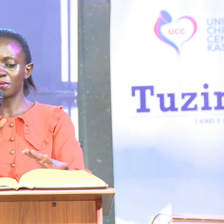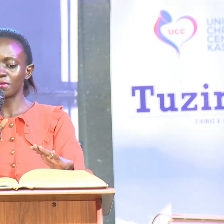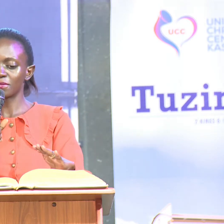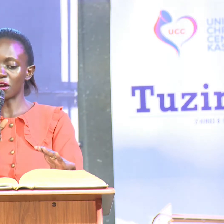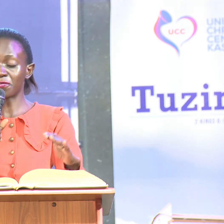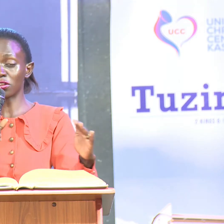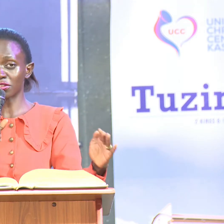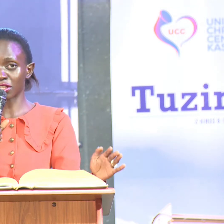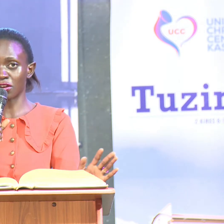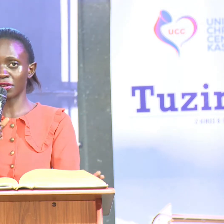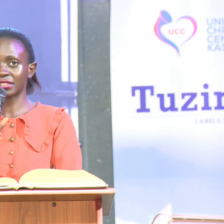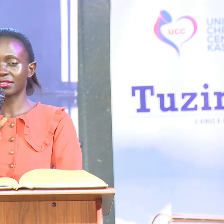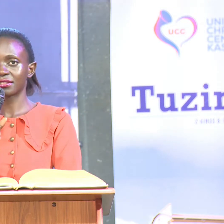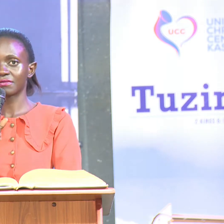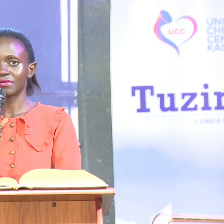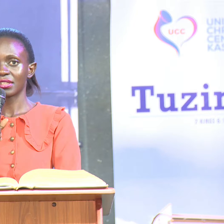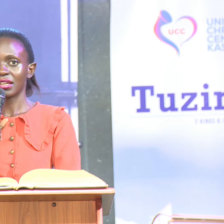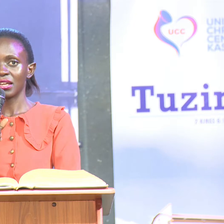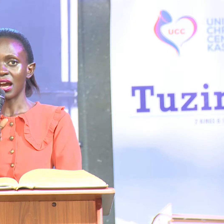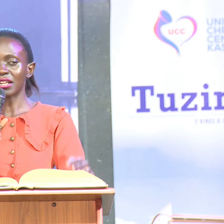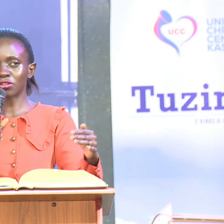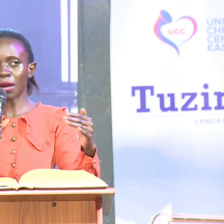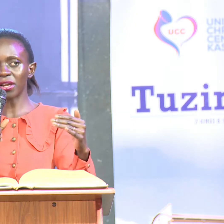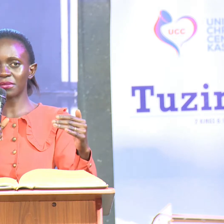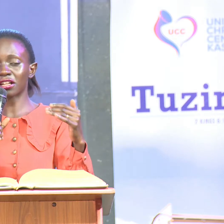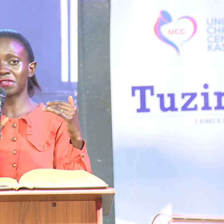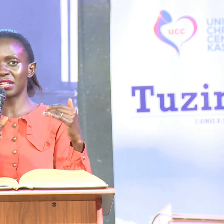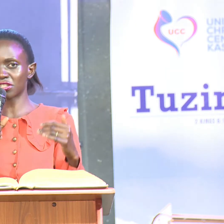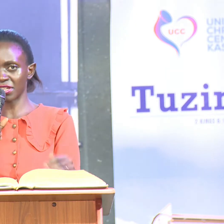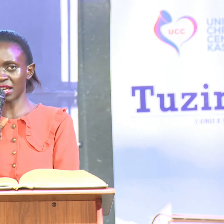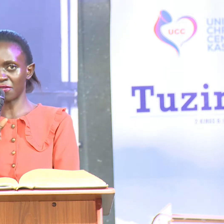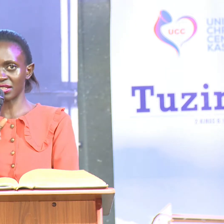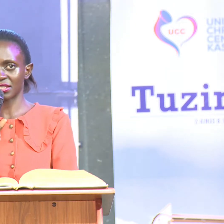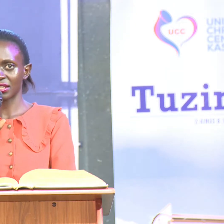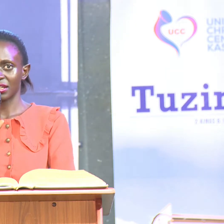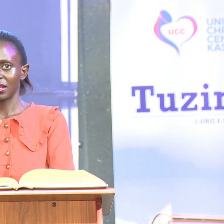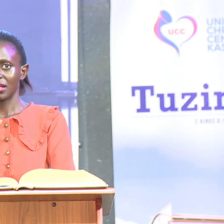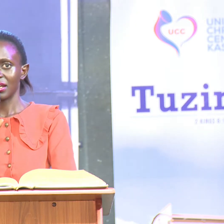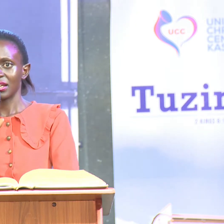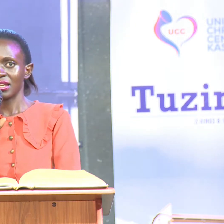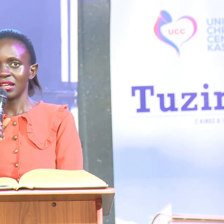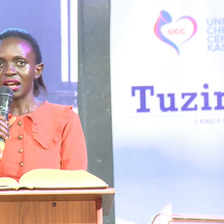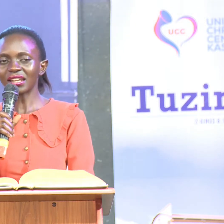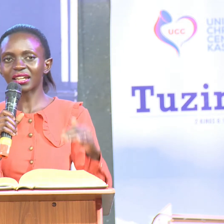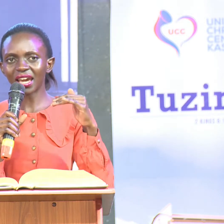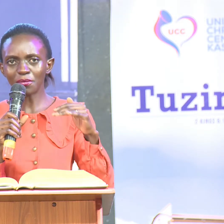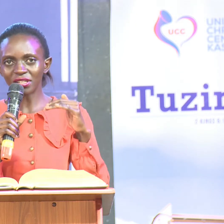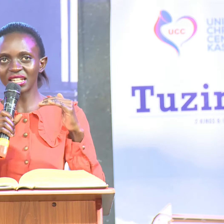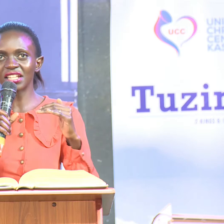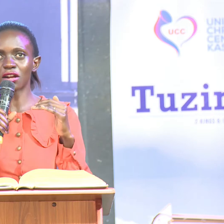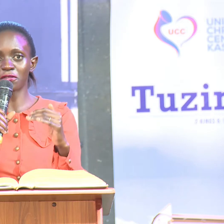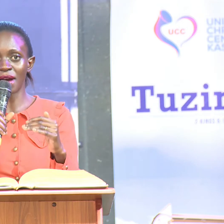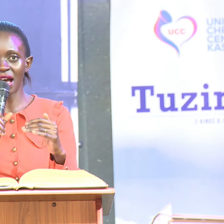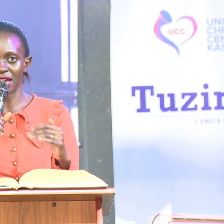up off all those glories and took upon himself the nature of a servant. And he came